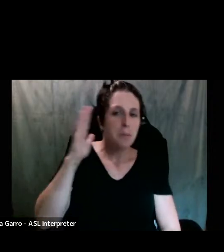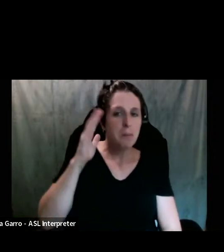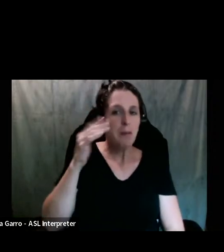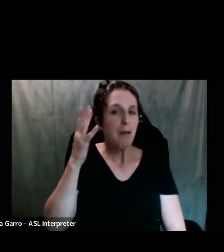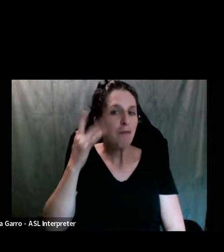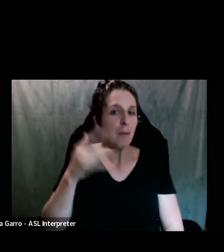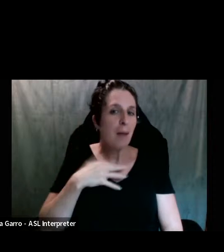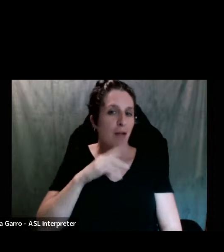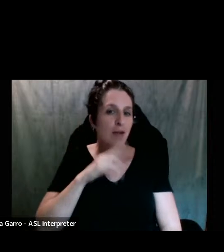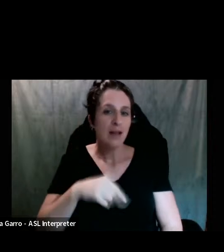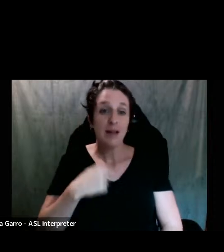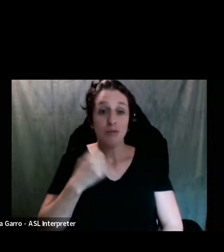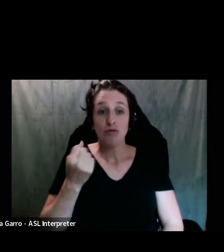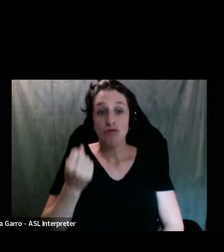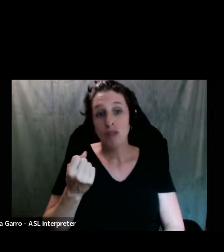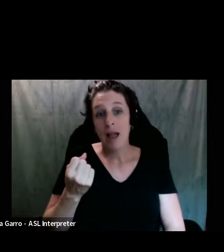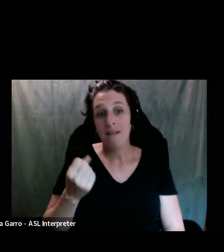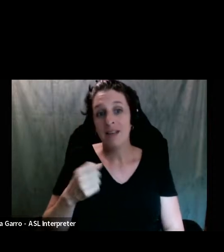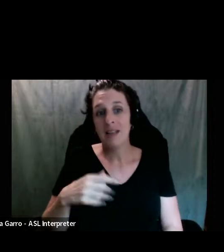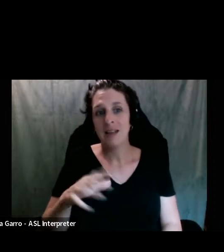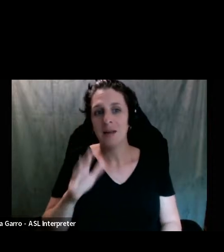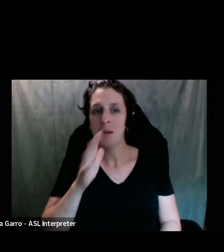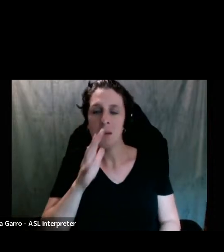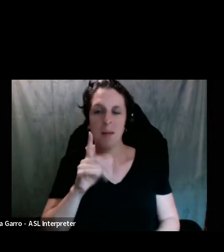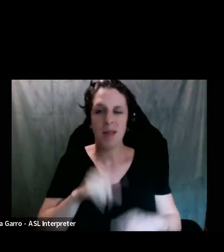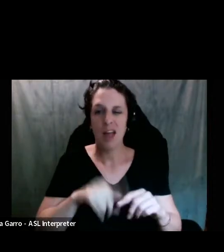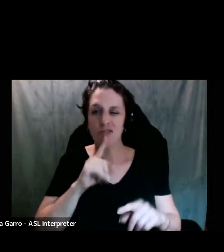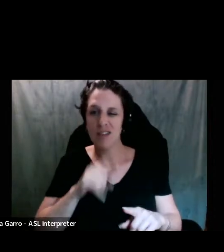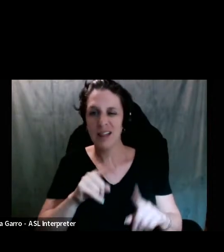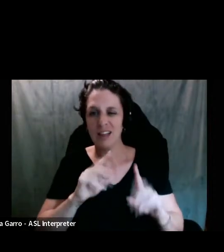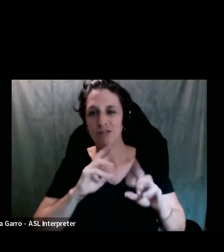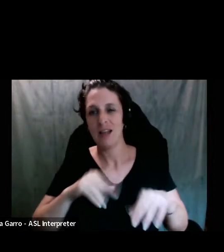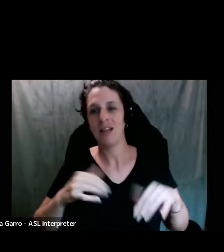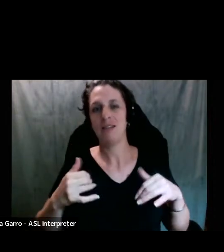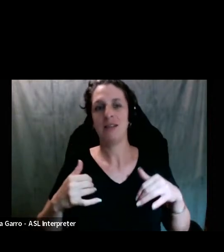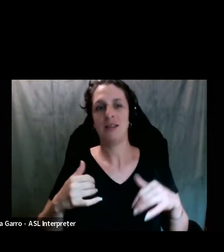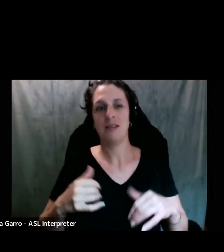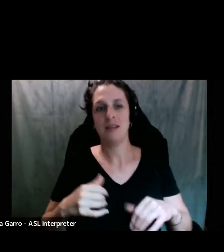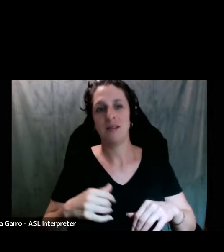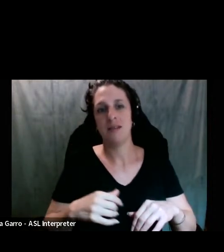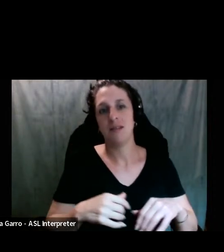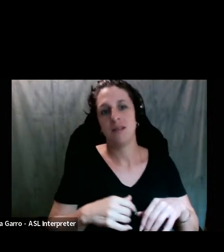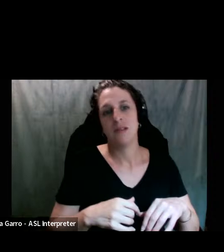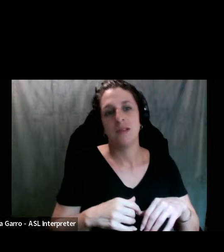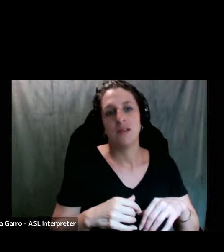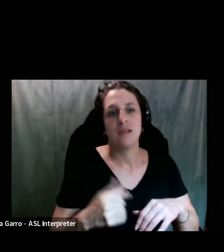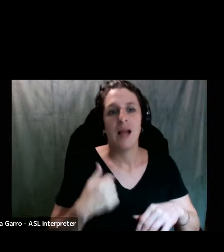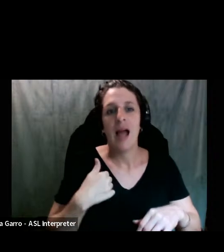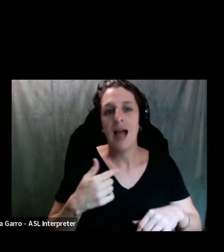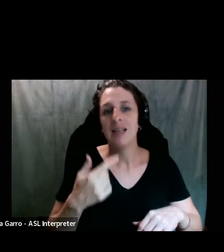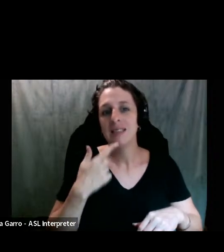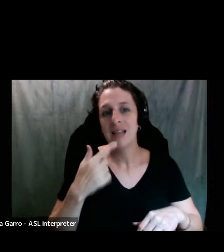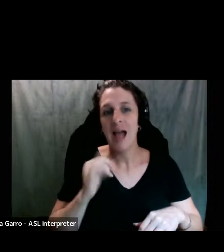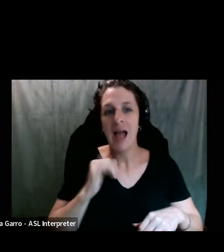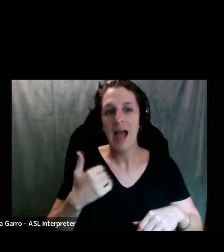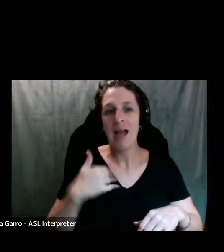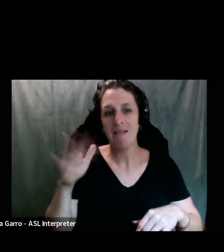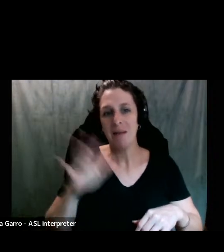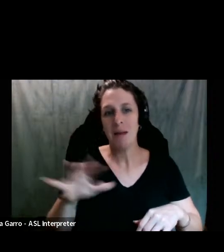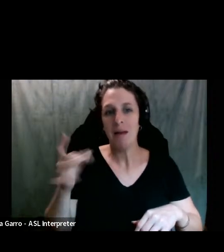but I'm driving, so she figured mom can't really react right now. She said, I have about 18 or 20 late assignments that are